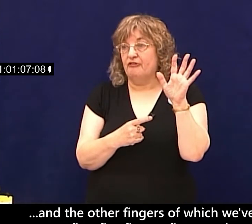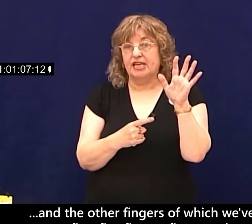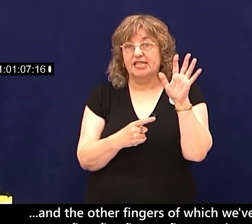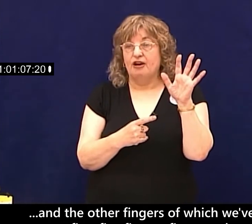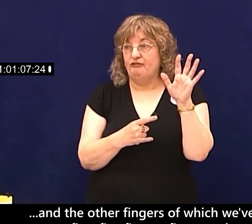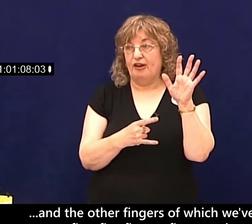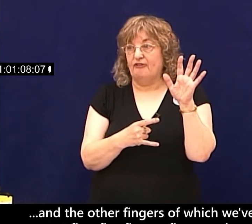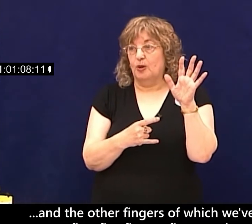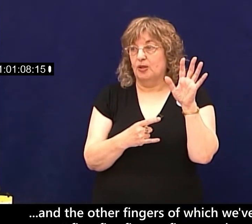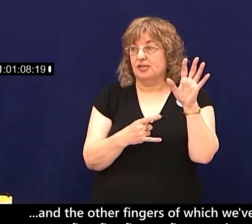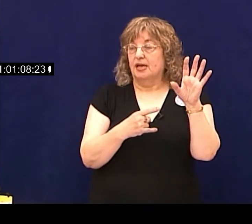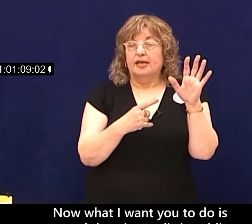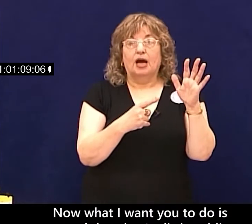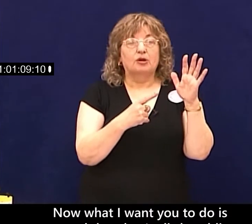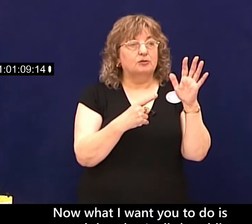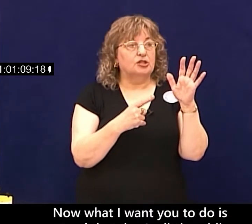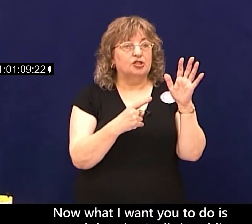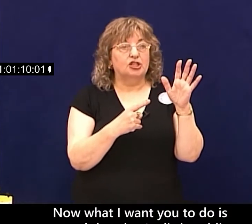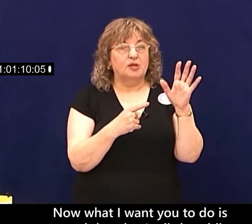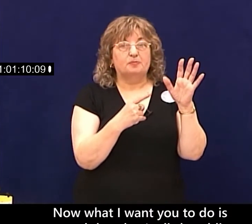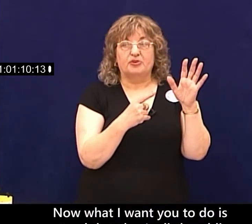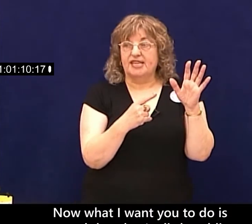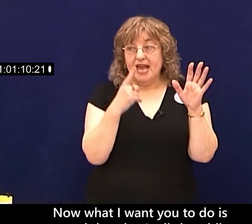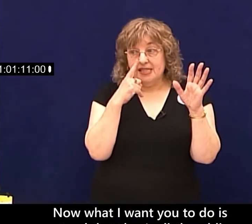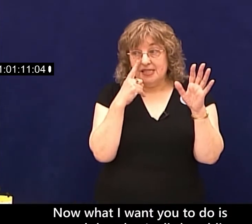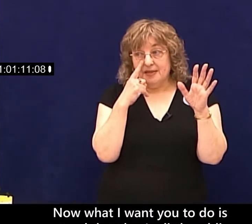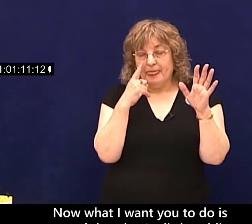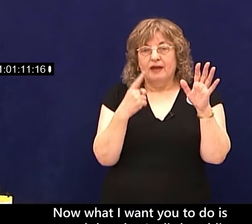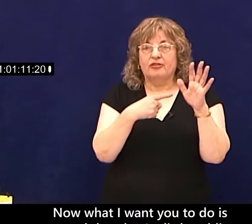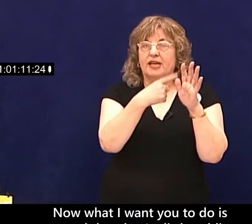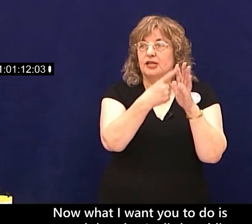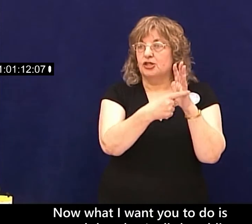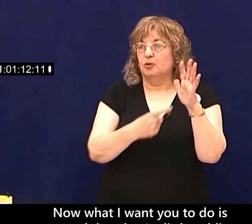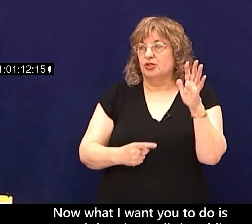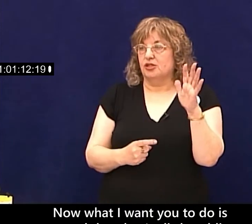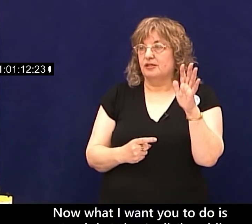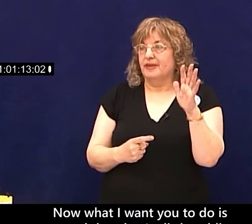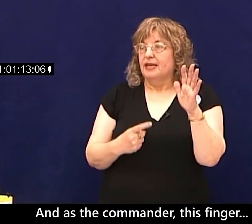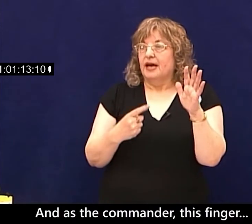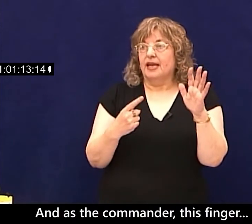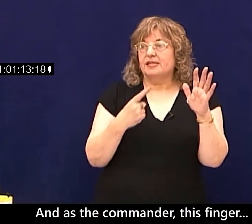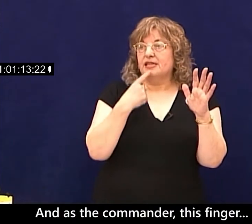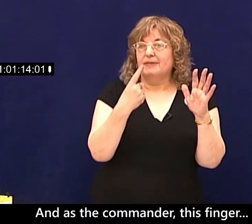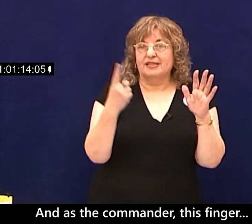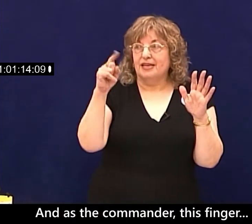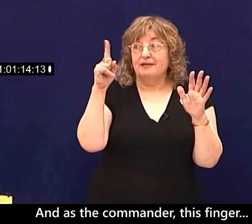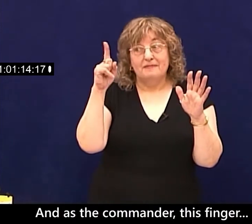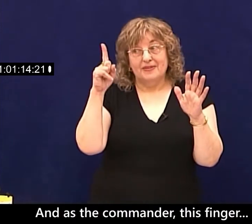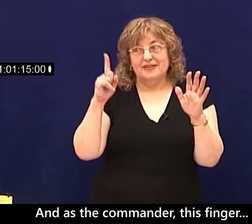fingers, 5 vowels. Now, what I want you to do is pretend that they're little soldiers, and as the commander, this